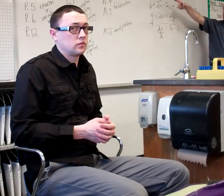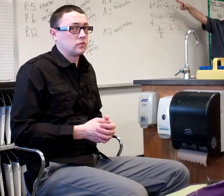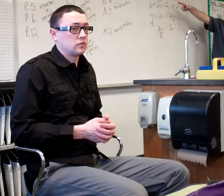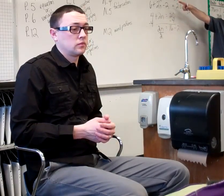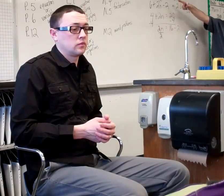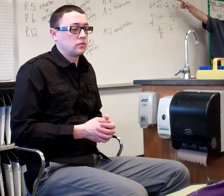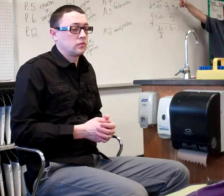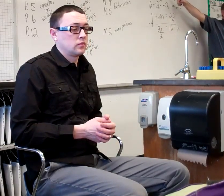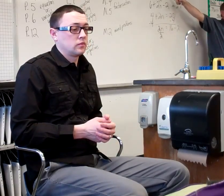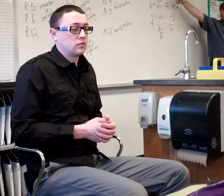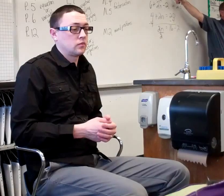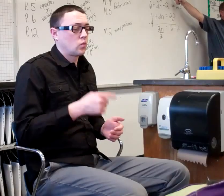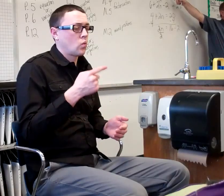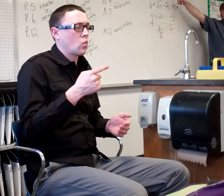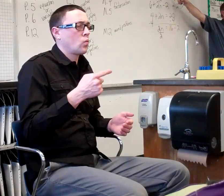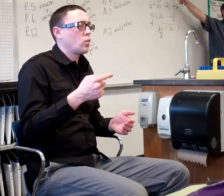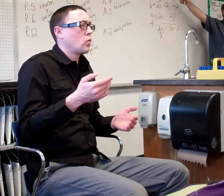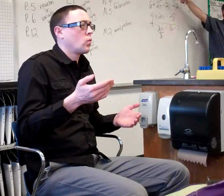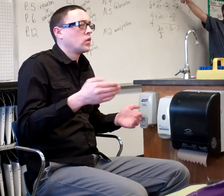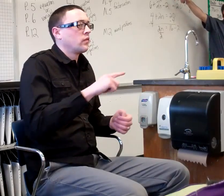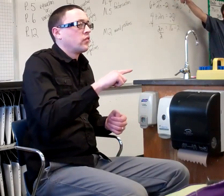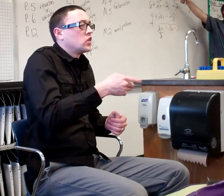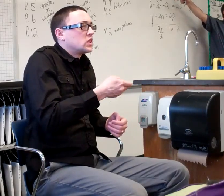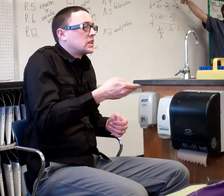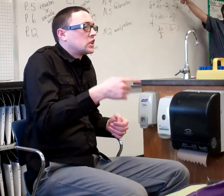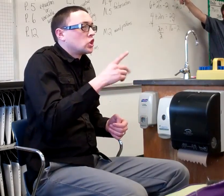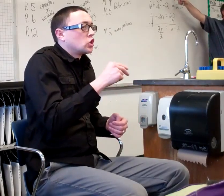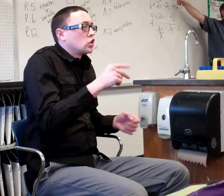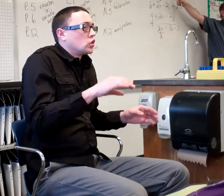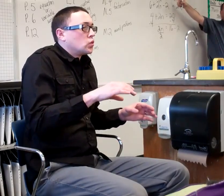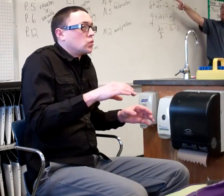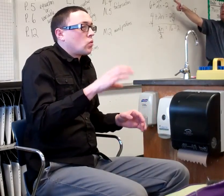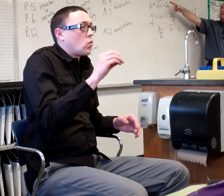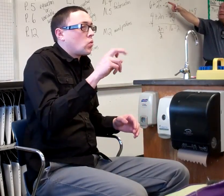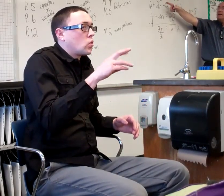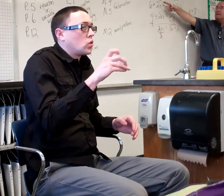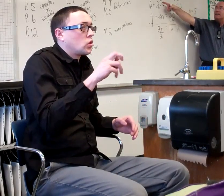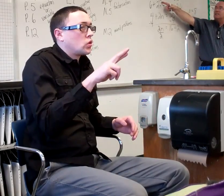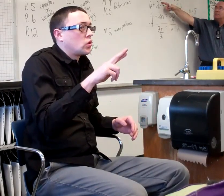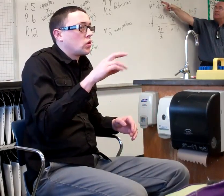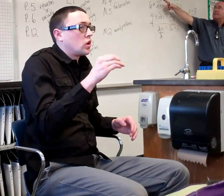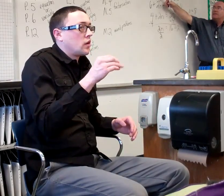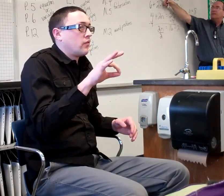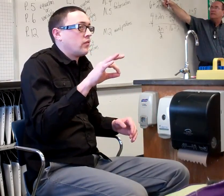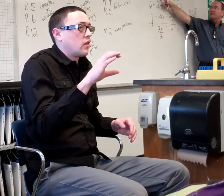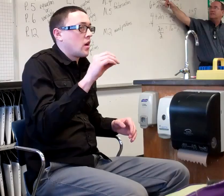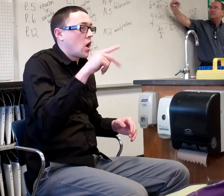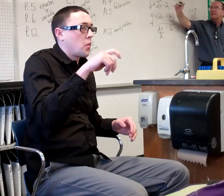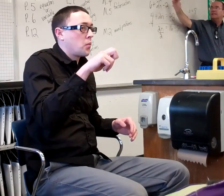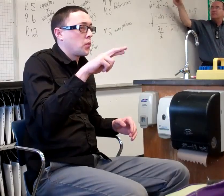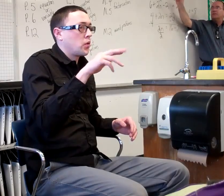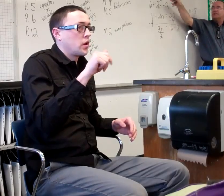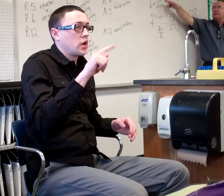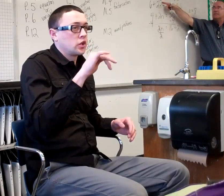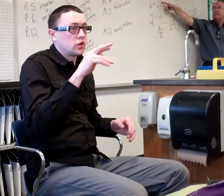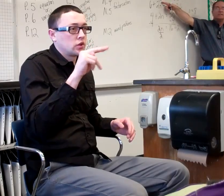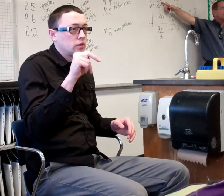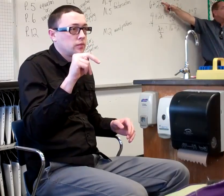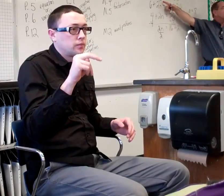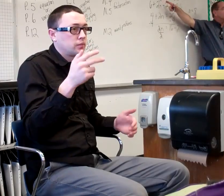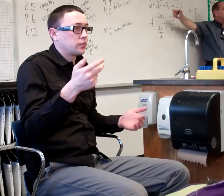What's the first thing I'm going to do? Orders of operation? Well, yeah, I just put that there because I didn't put a